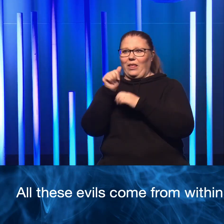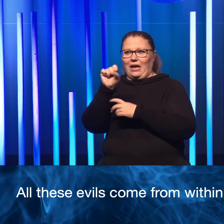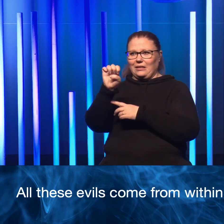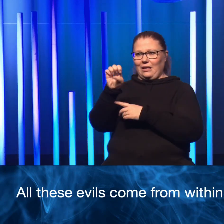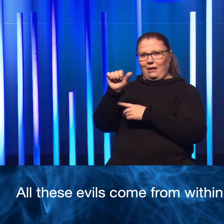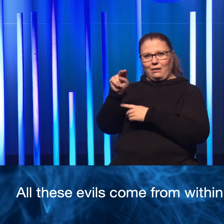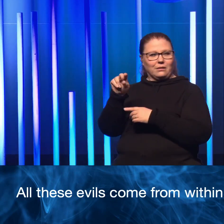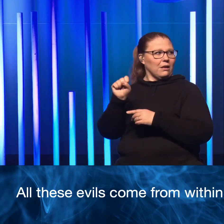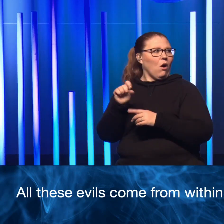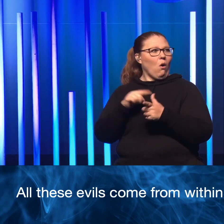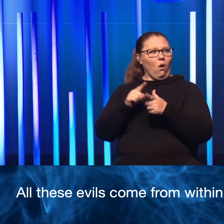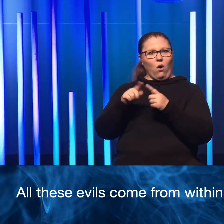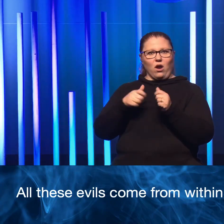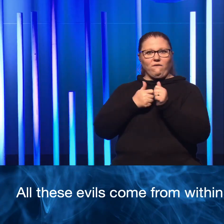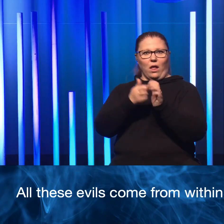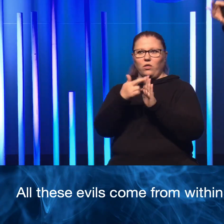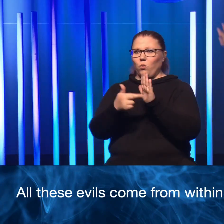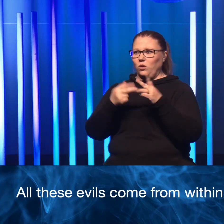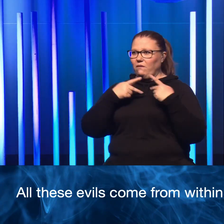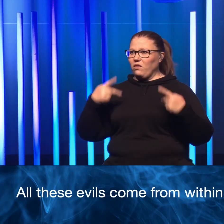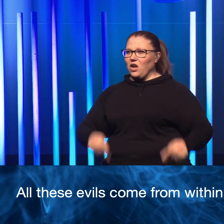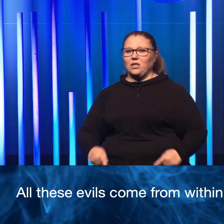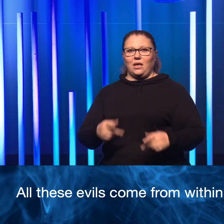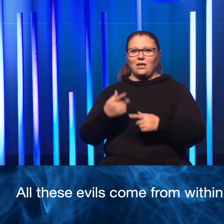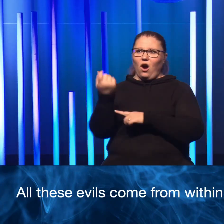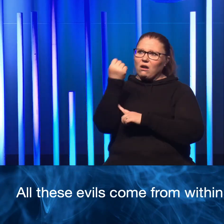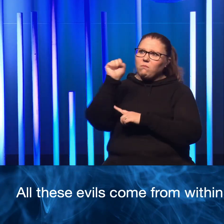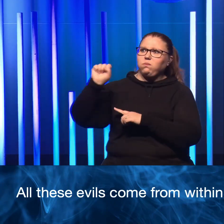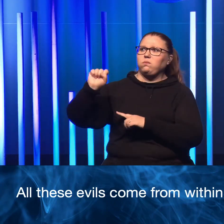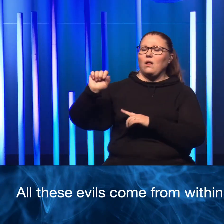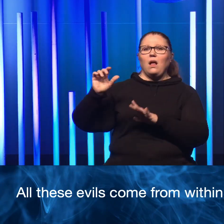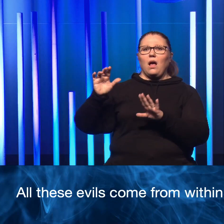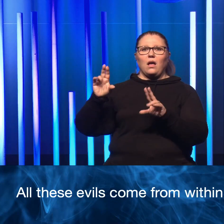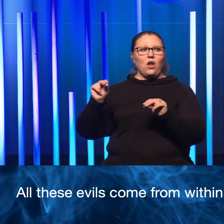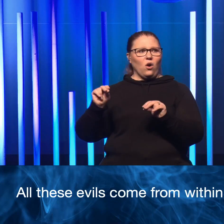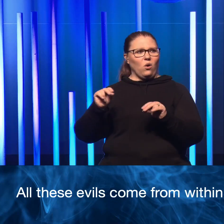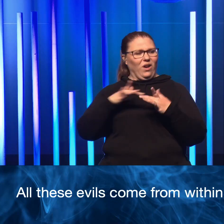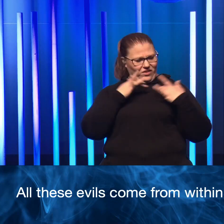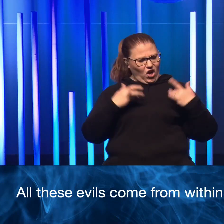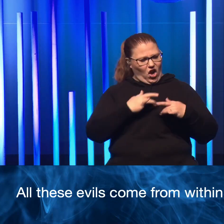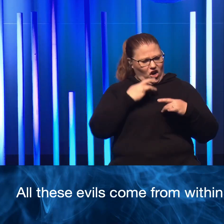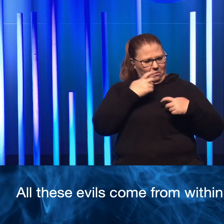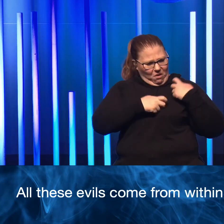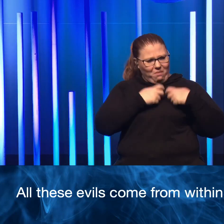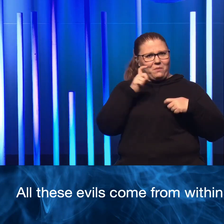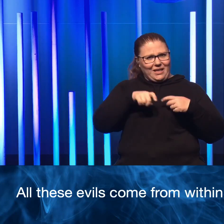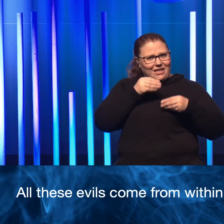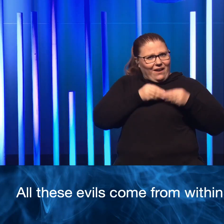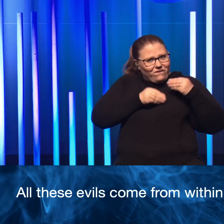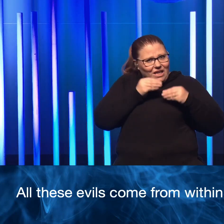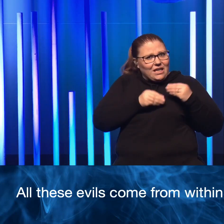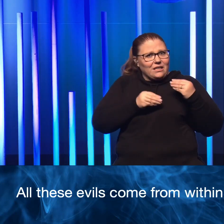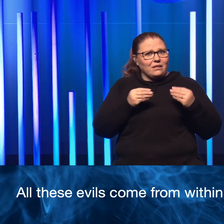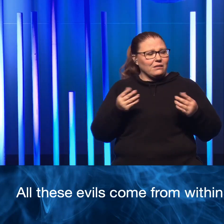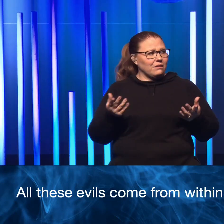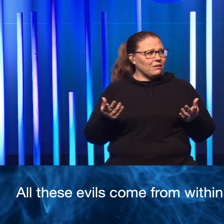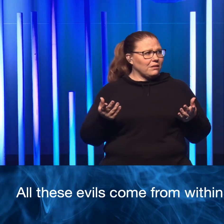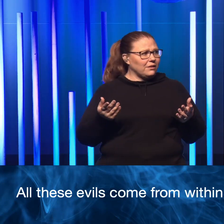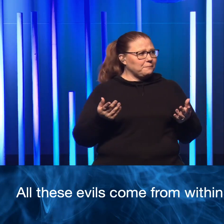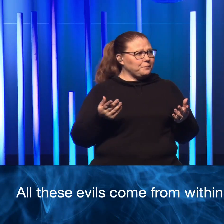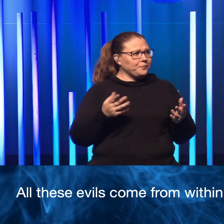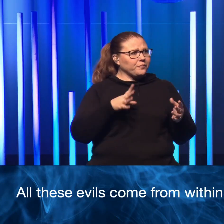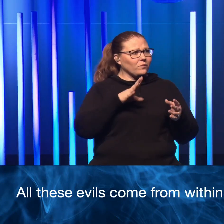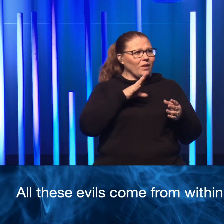of the Pharisees, or you're raising up arms with the active resistors. No. There's a heart condition that has to get fixed. And he would